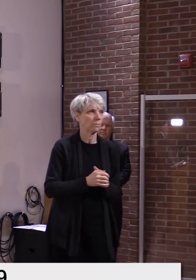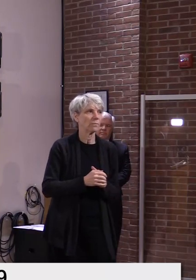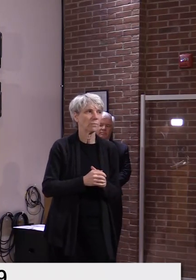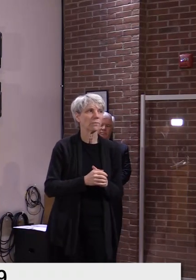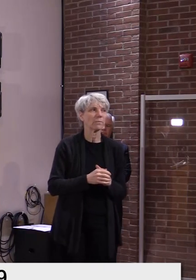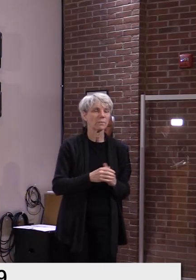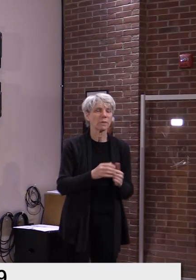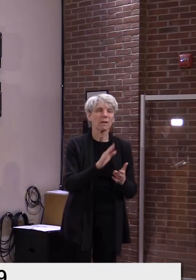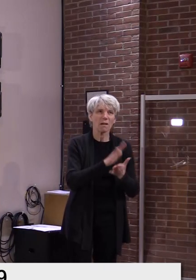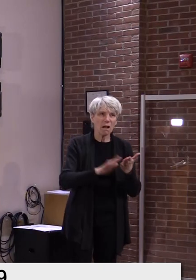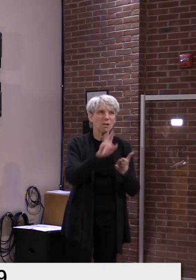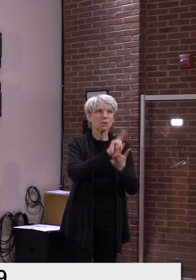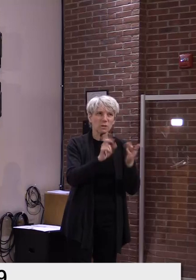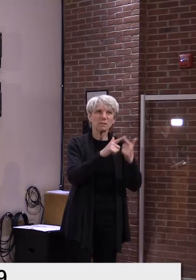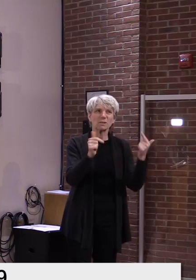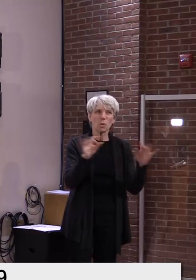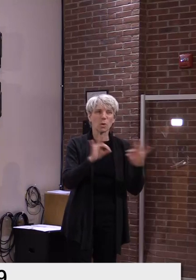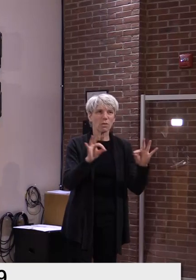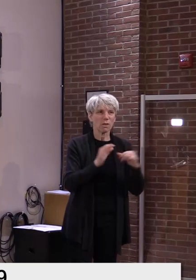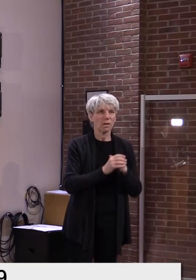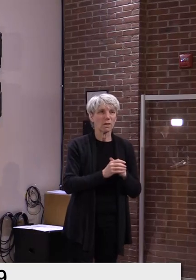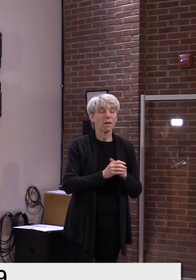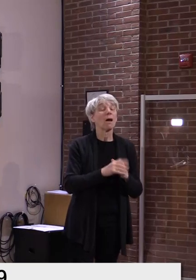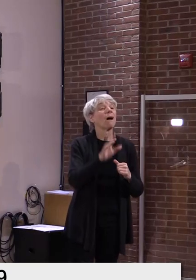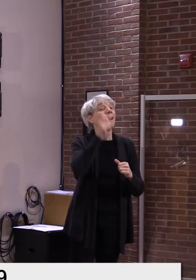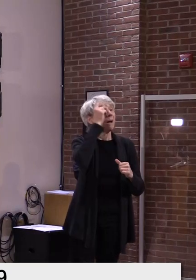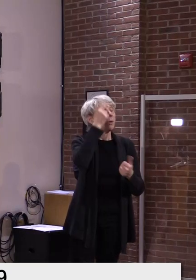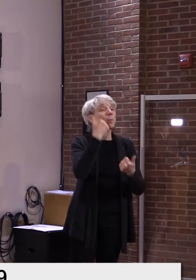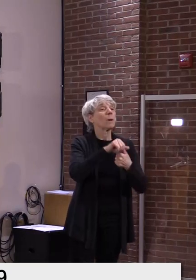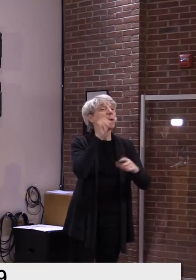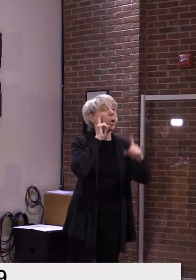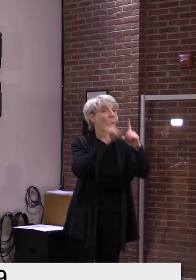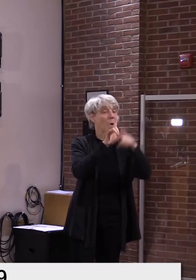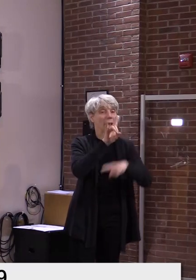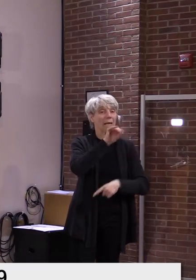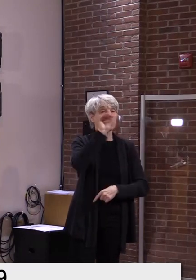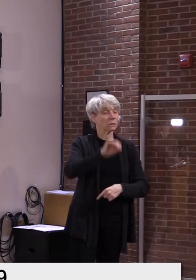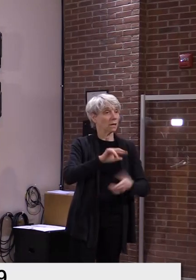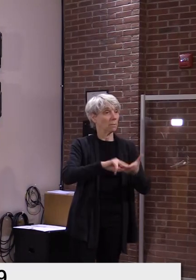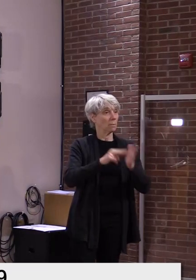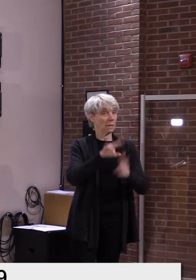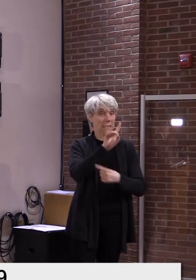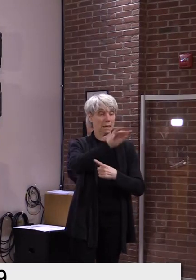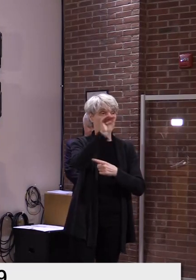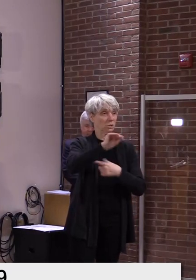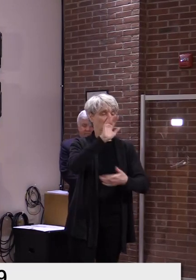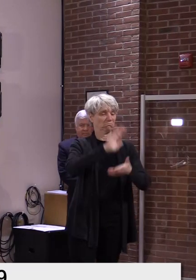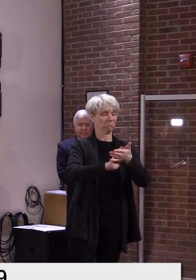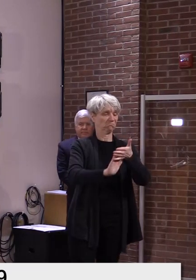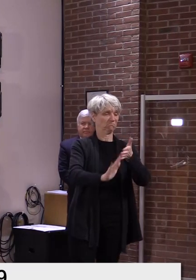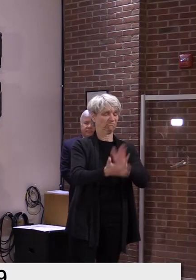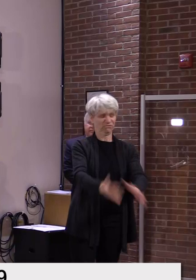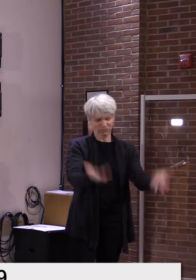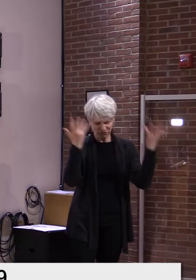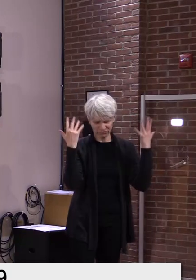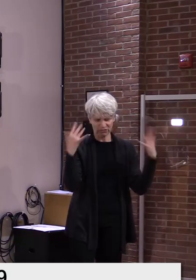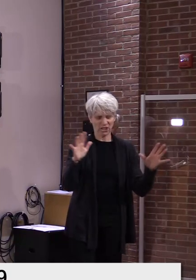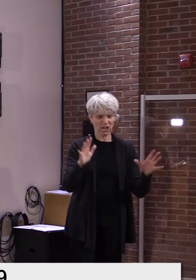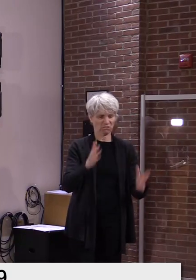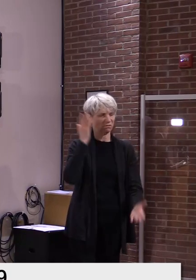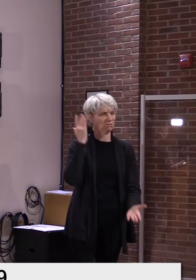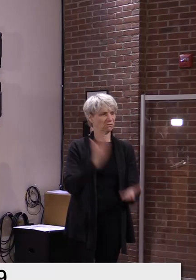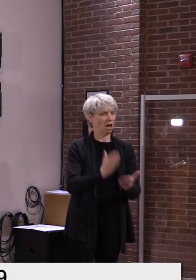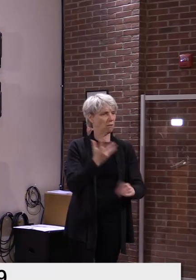hit 80%, we're not going to be satisfied. While it will be safe to remove restrictions at that point, we're still going to